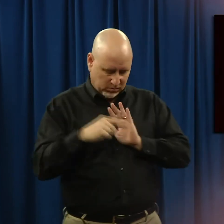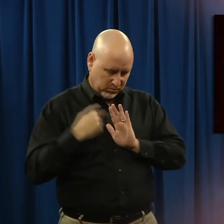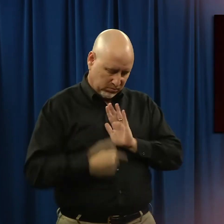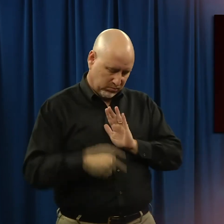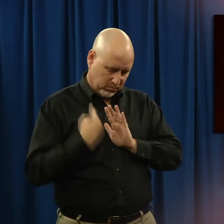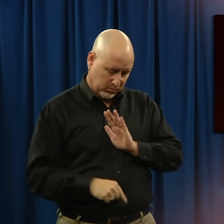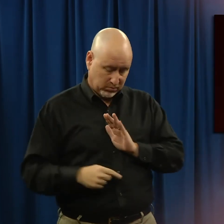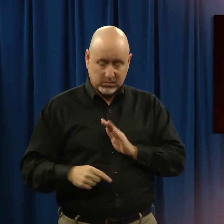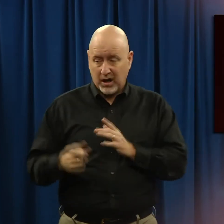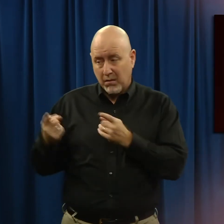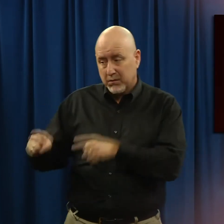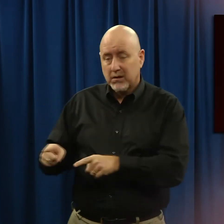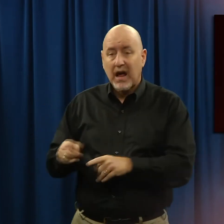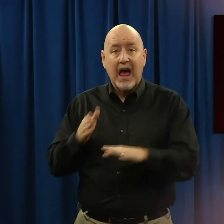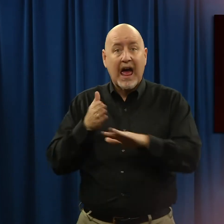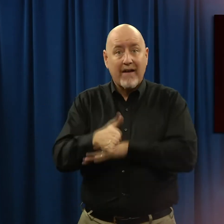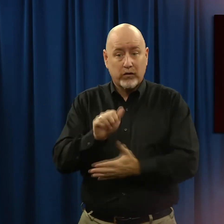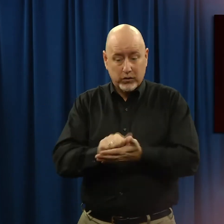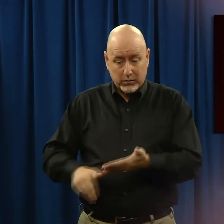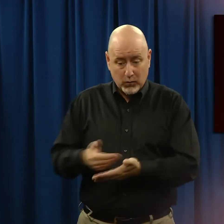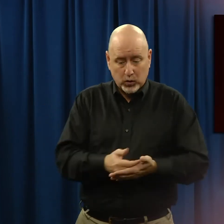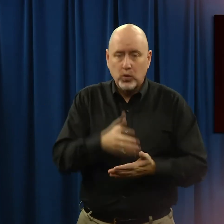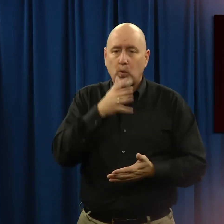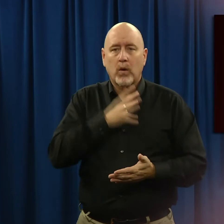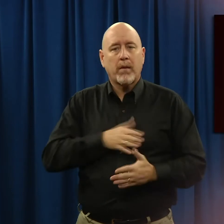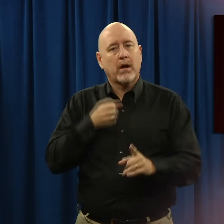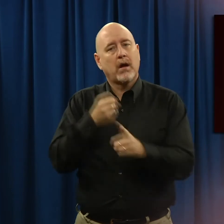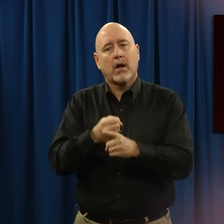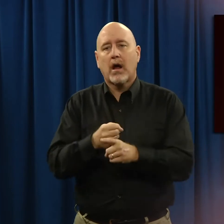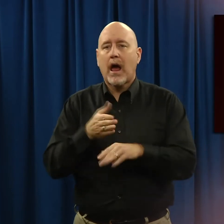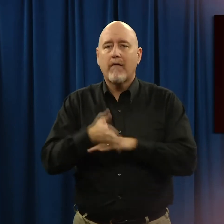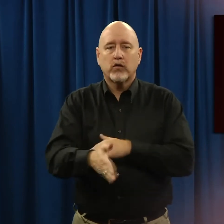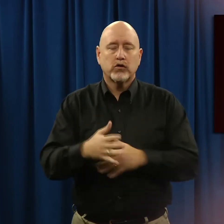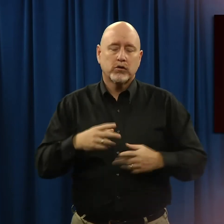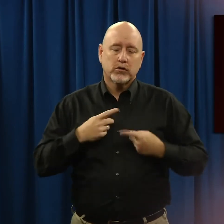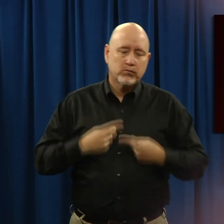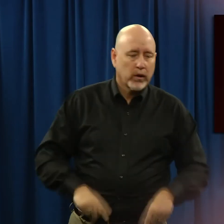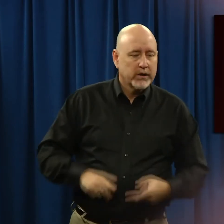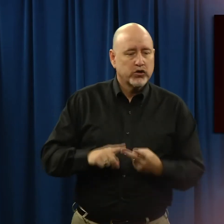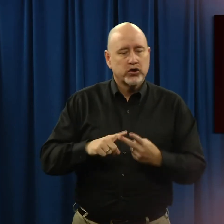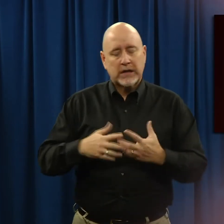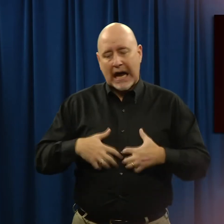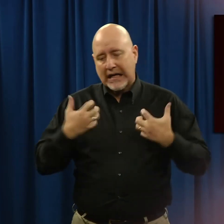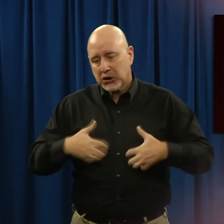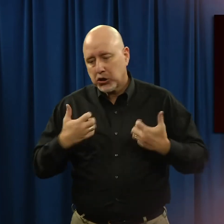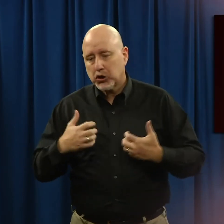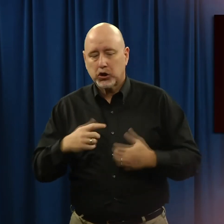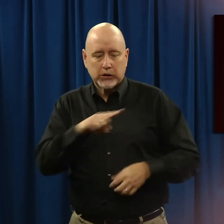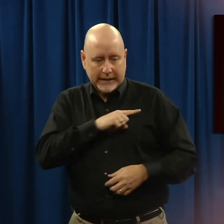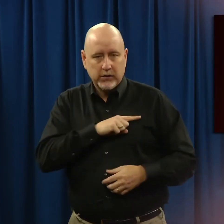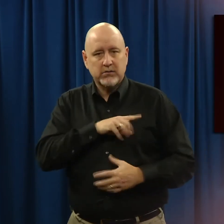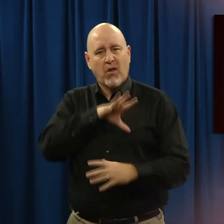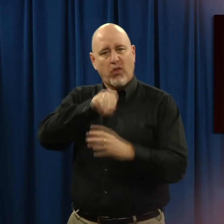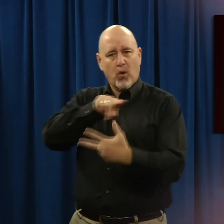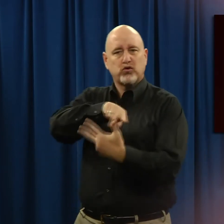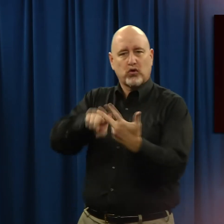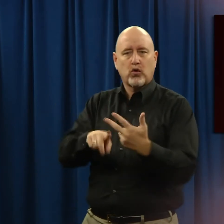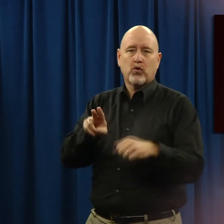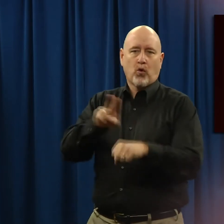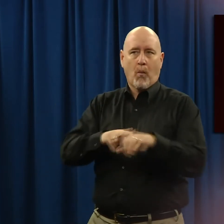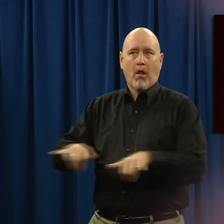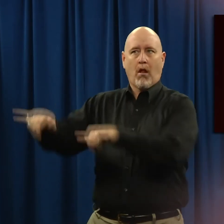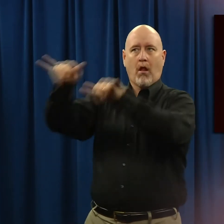aftermath of abortion leads many women into issues with depression, anger, and guilt, which are all identified as classic signs